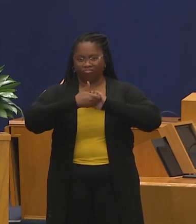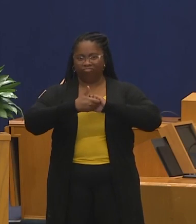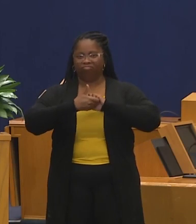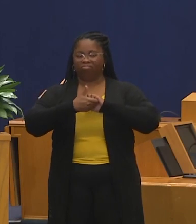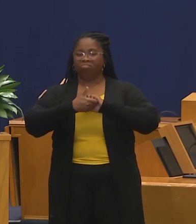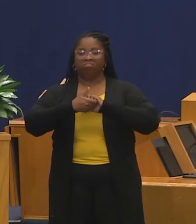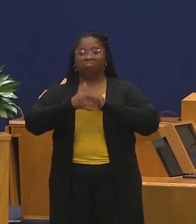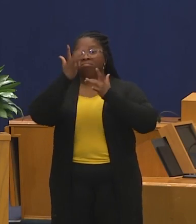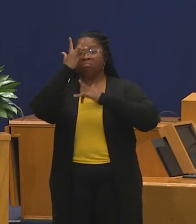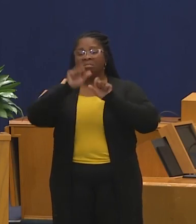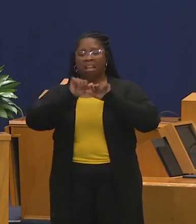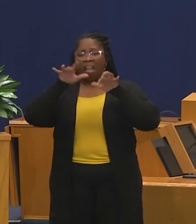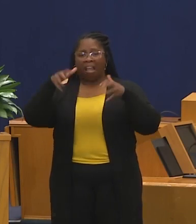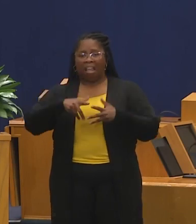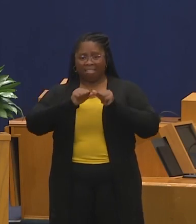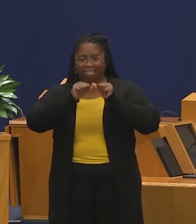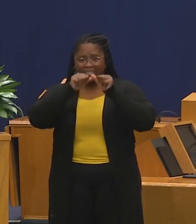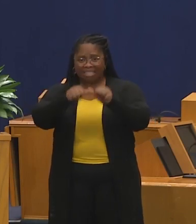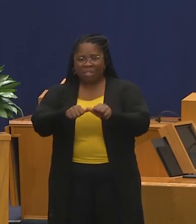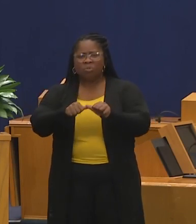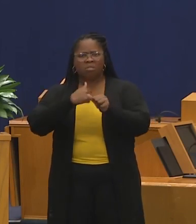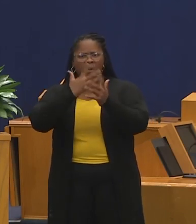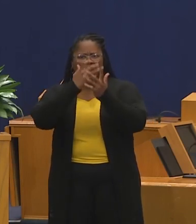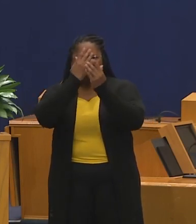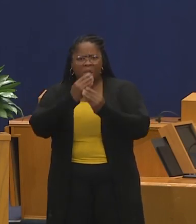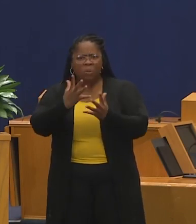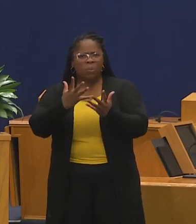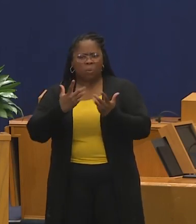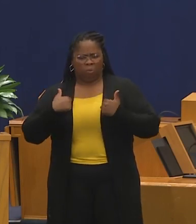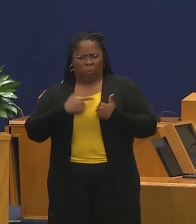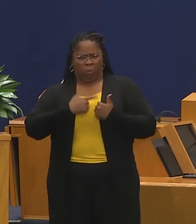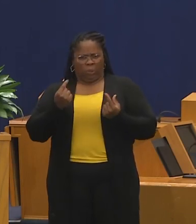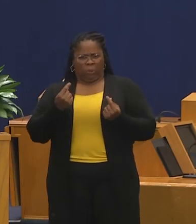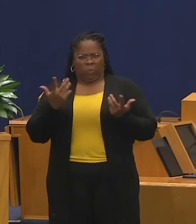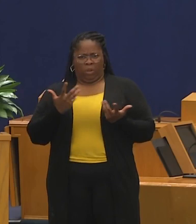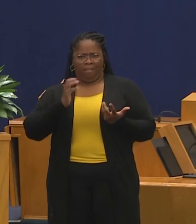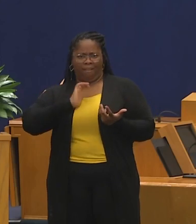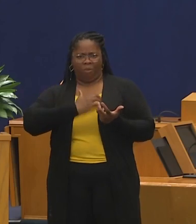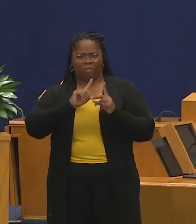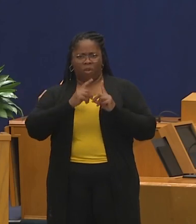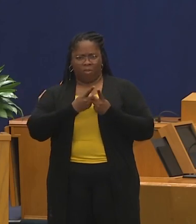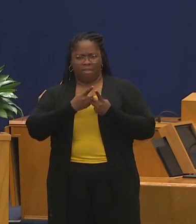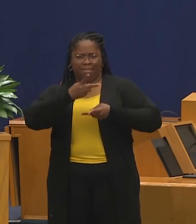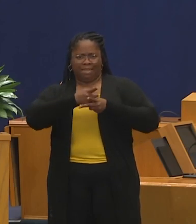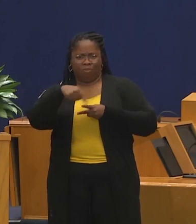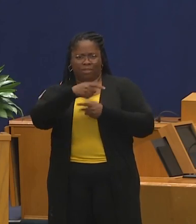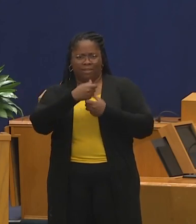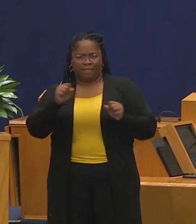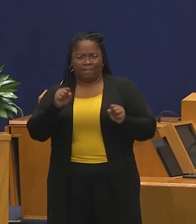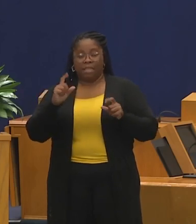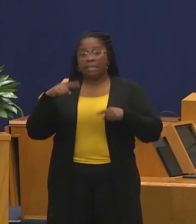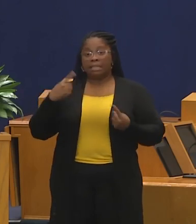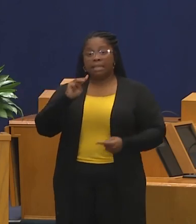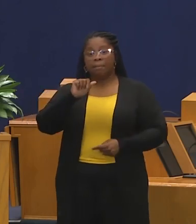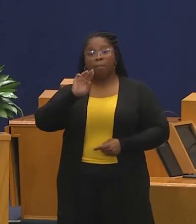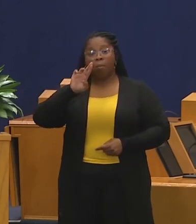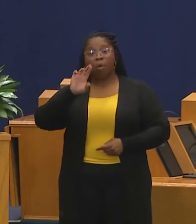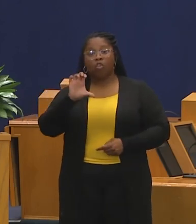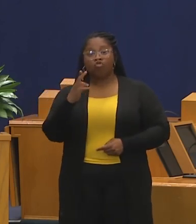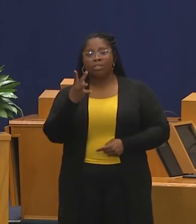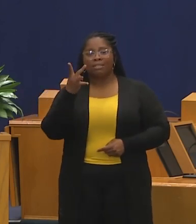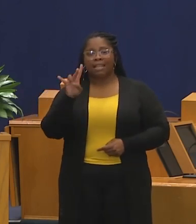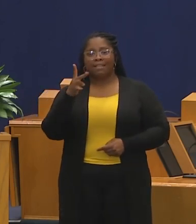I want to update you on the steps we have taken as a department to ensure your safety. And in patrol, since March 17th, we have redeployed